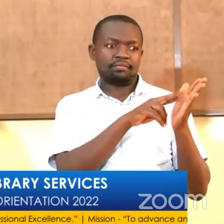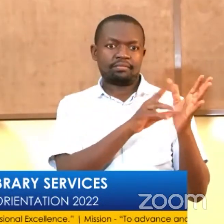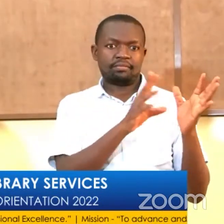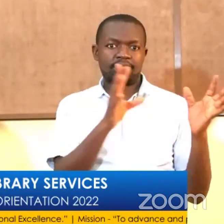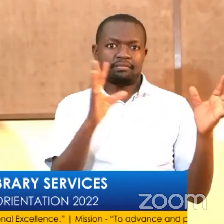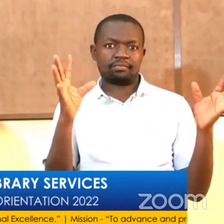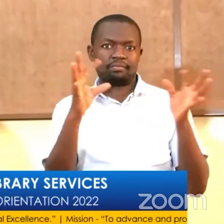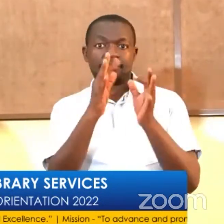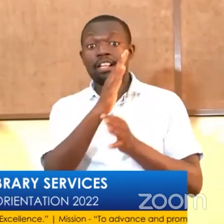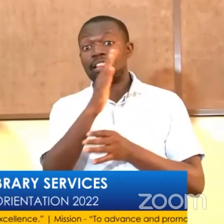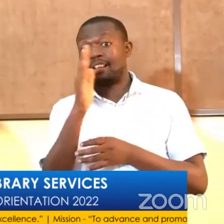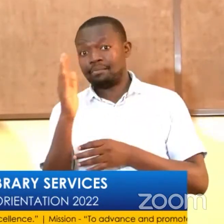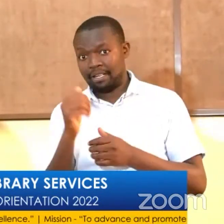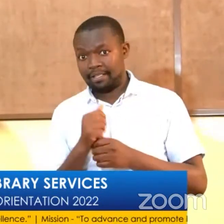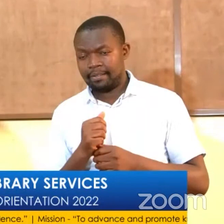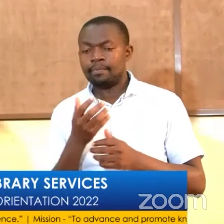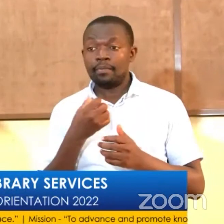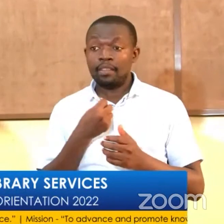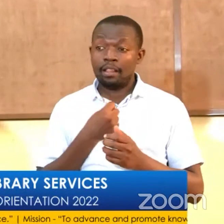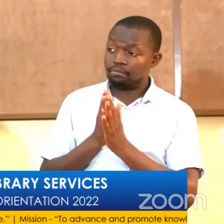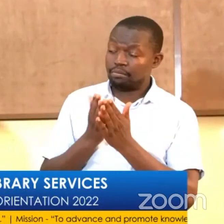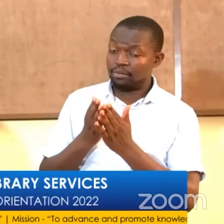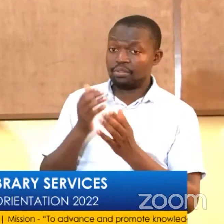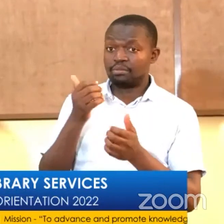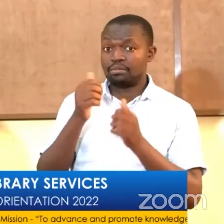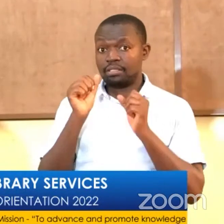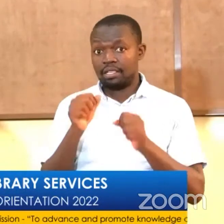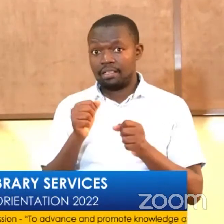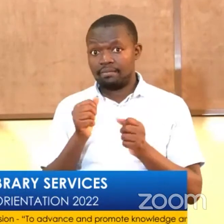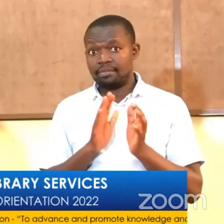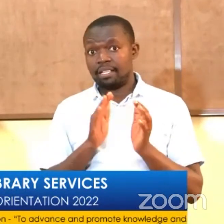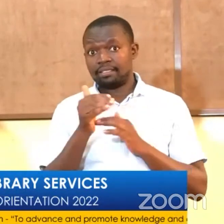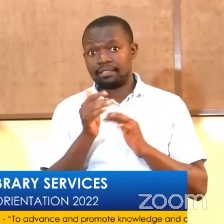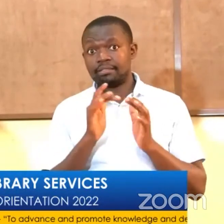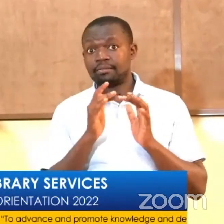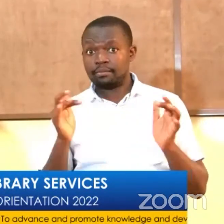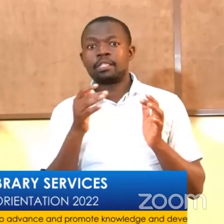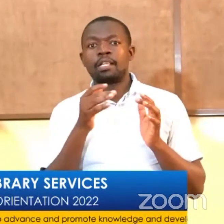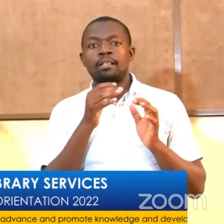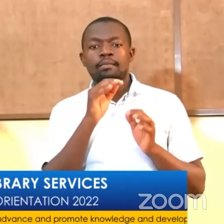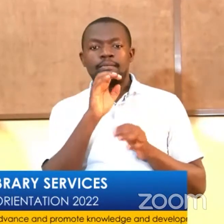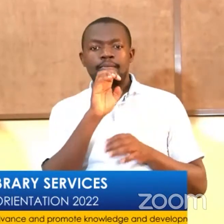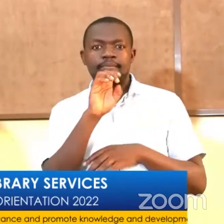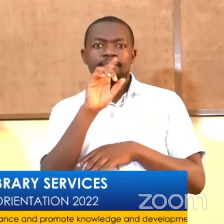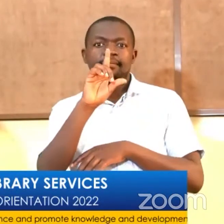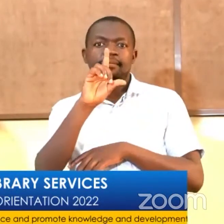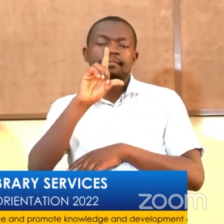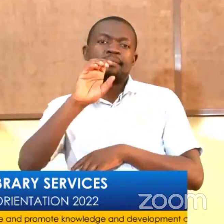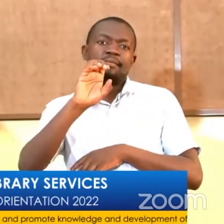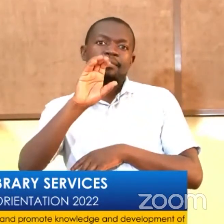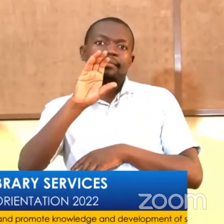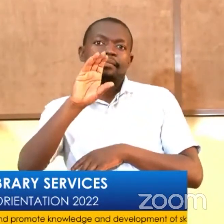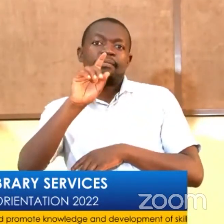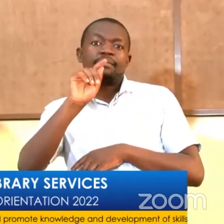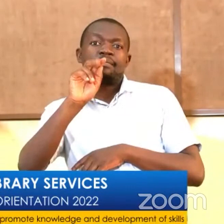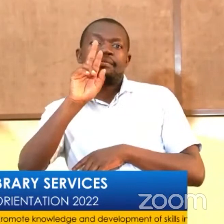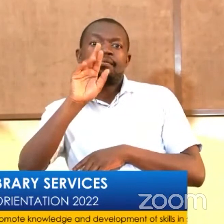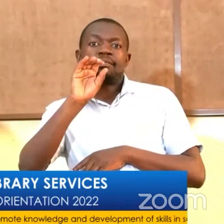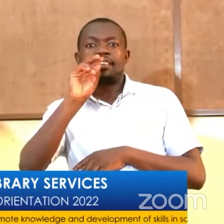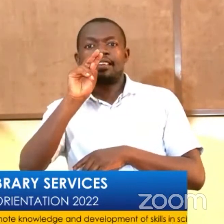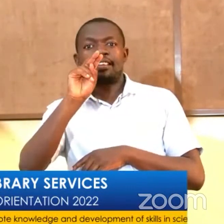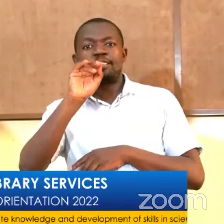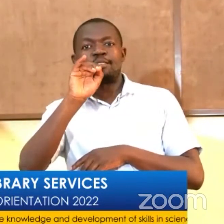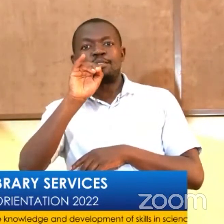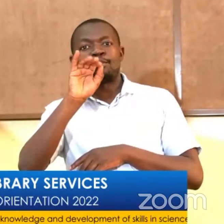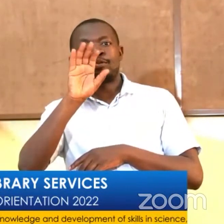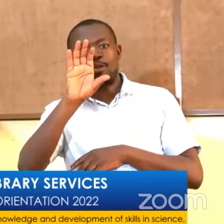have books that can be accessed online, electronic resources? and we are going to train you on how to